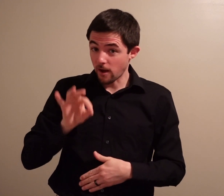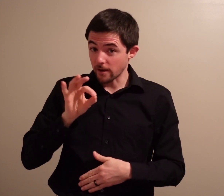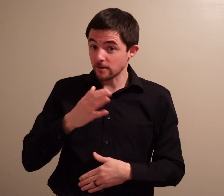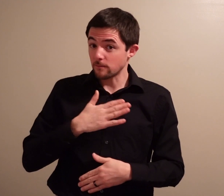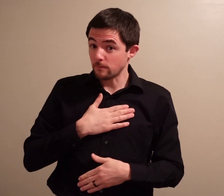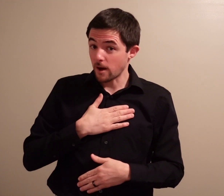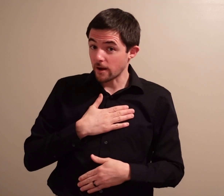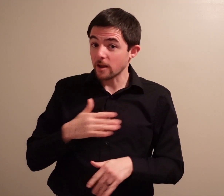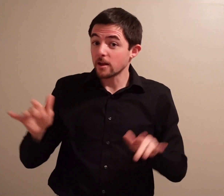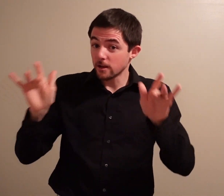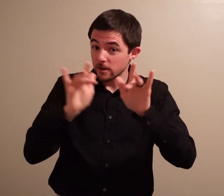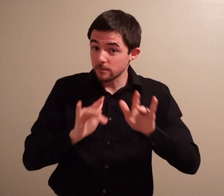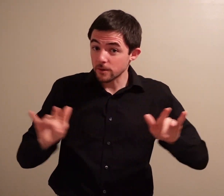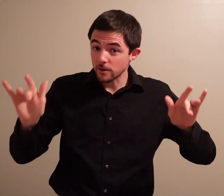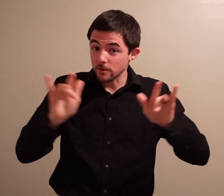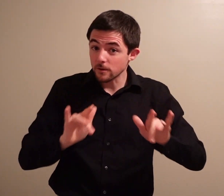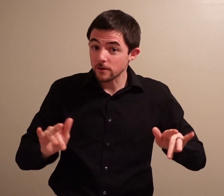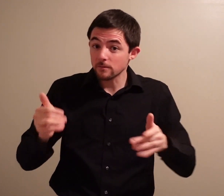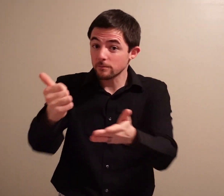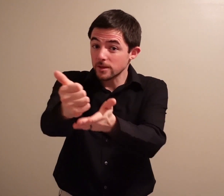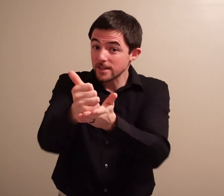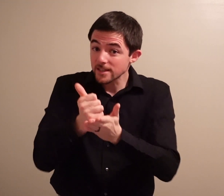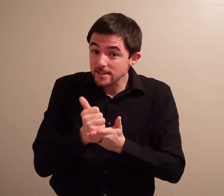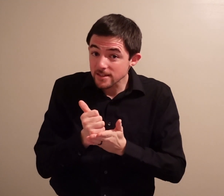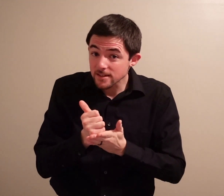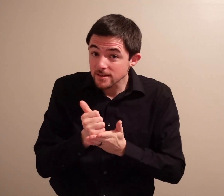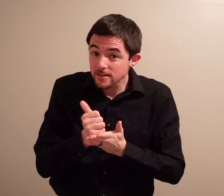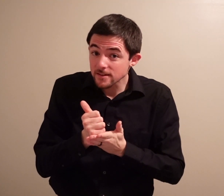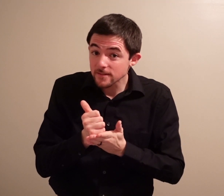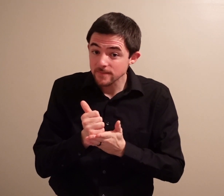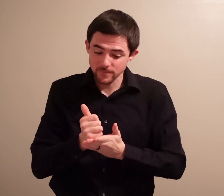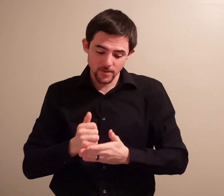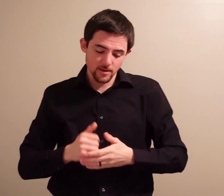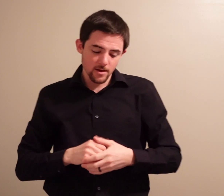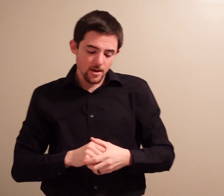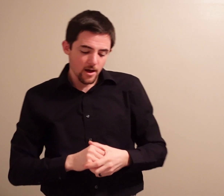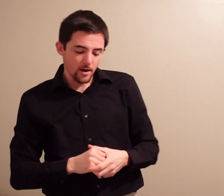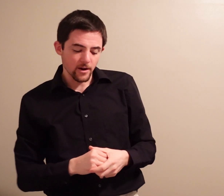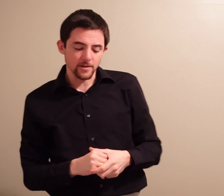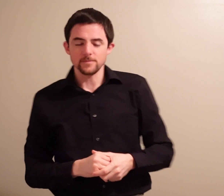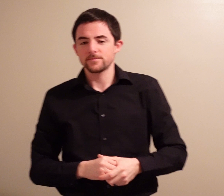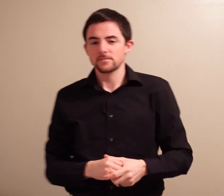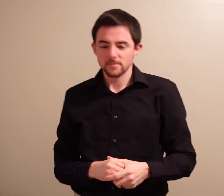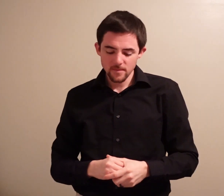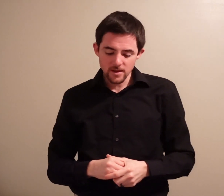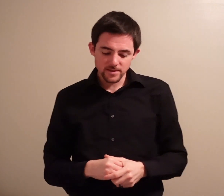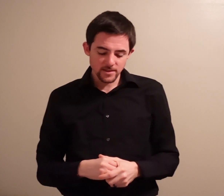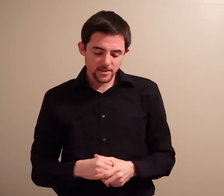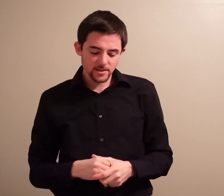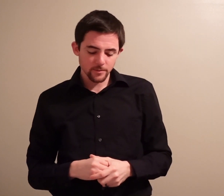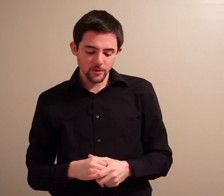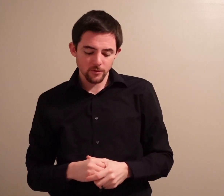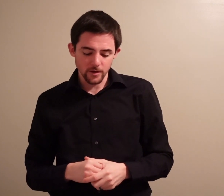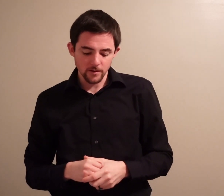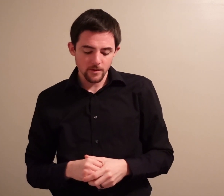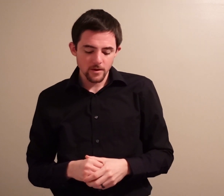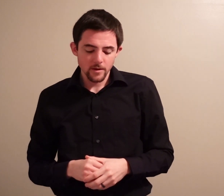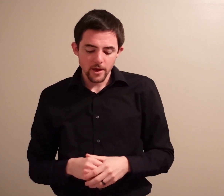find my computer, please? All right, sentence number 3. If